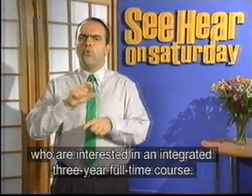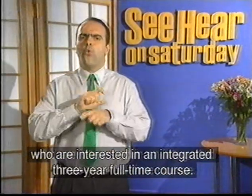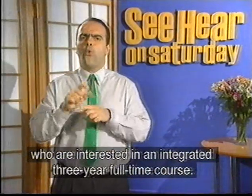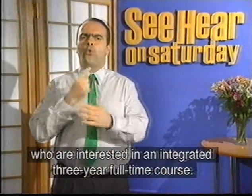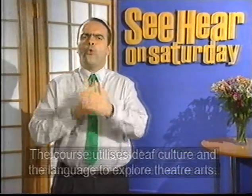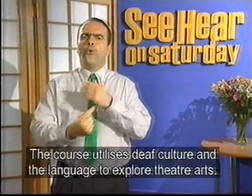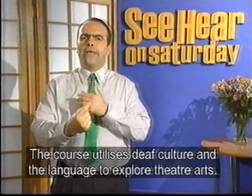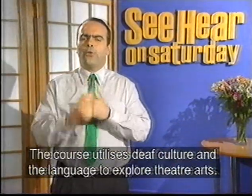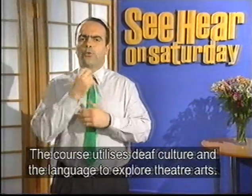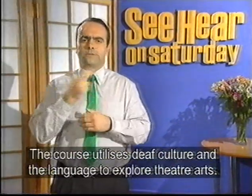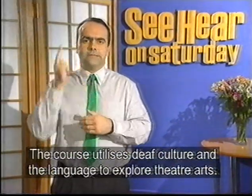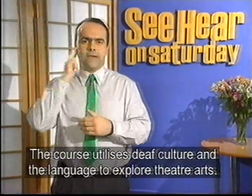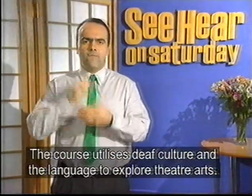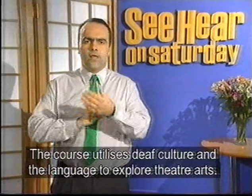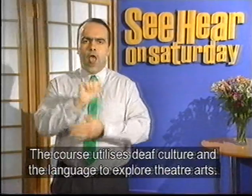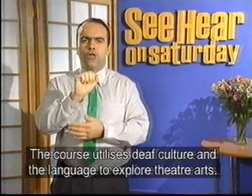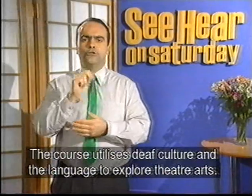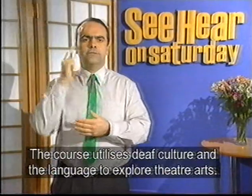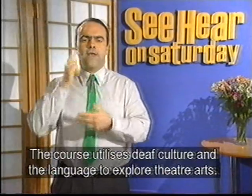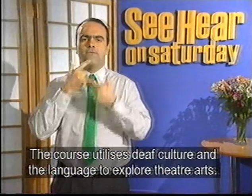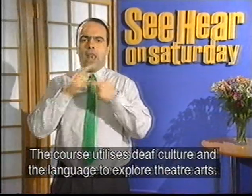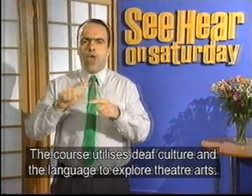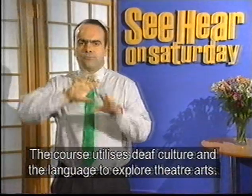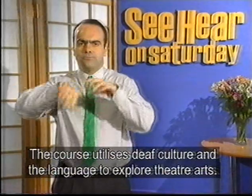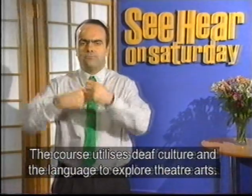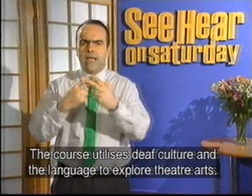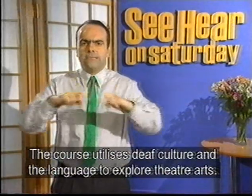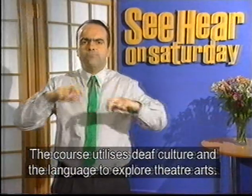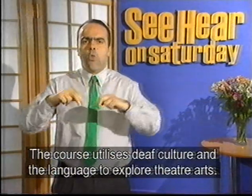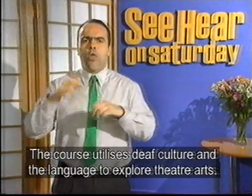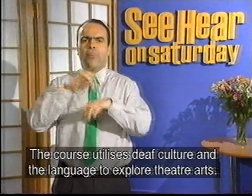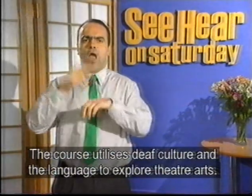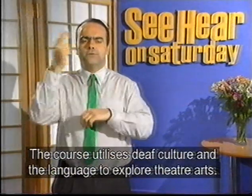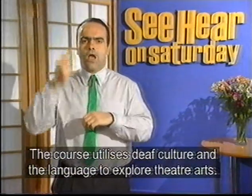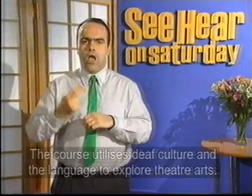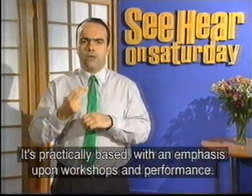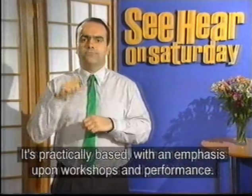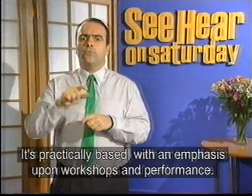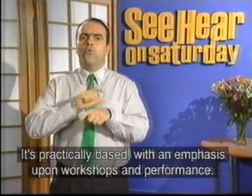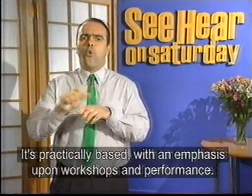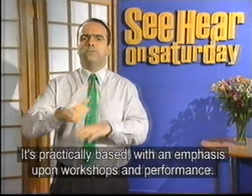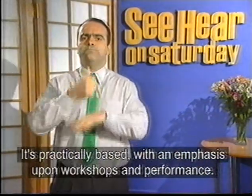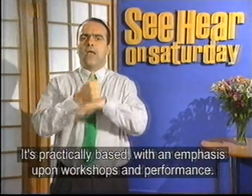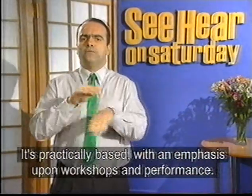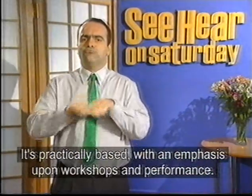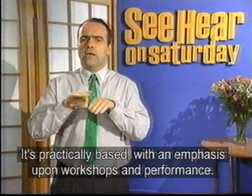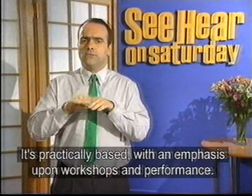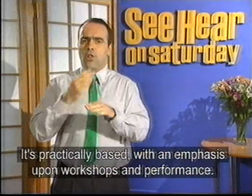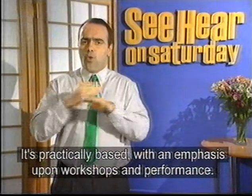course. The course is unique in that it utilises deaf culture and the language to explore theatre arts. It's practically based with an emphasis